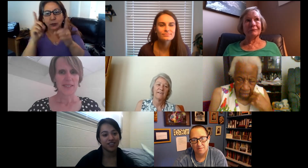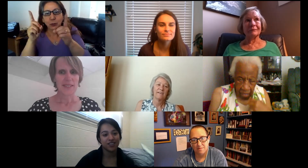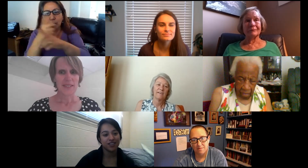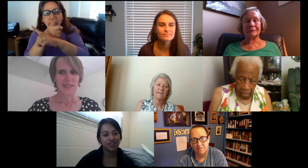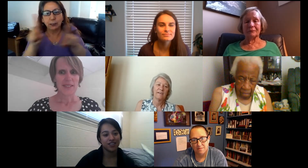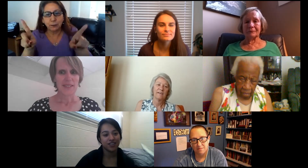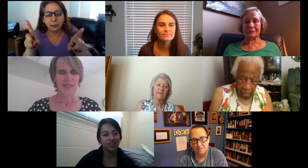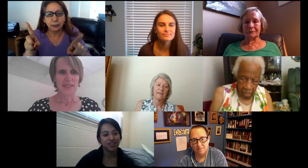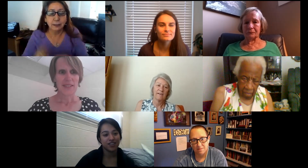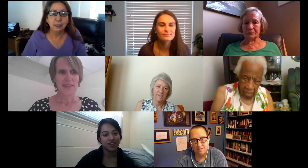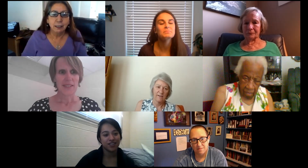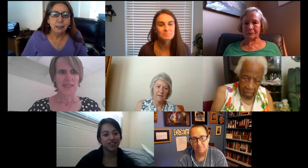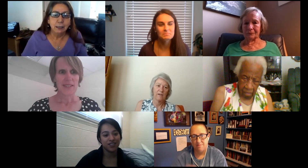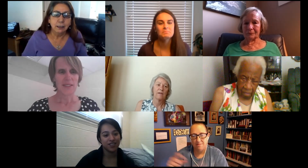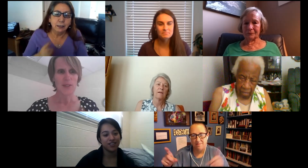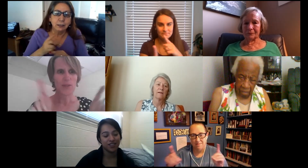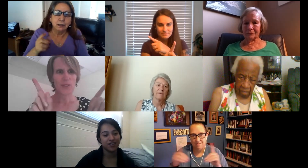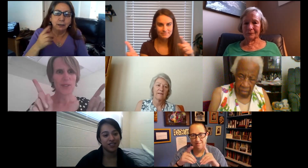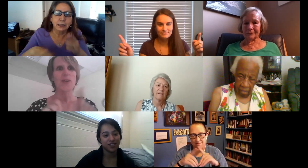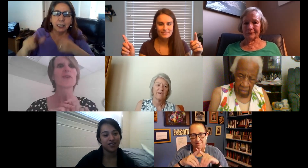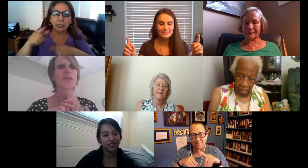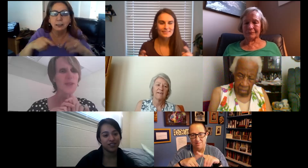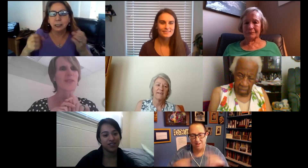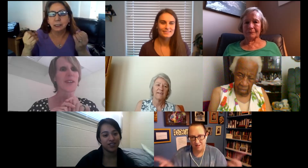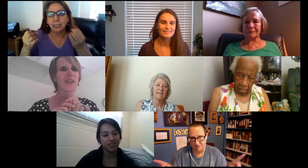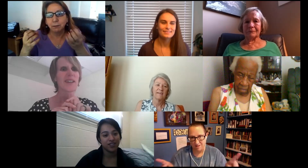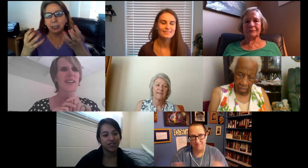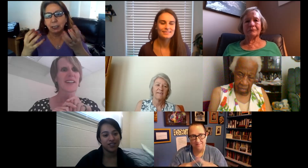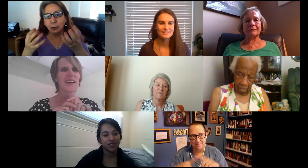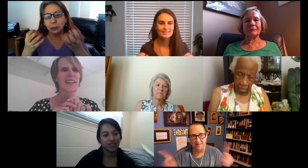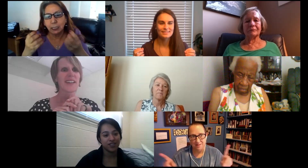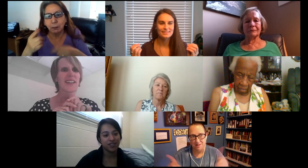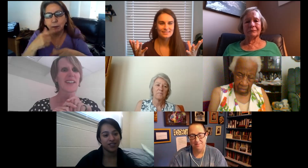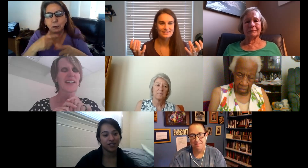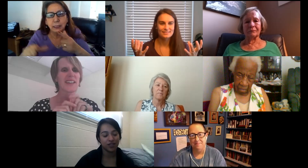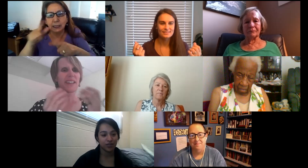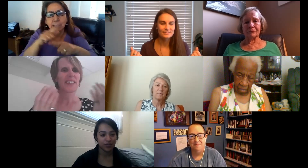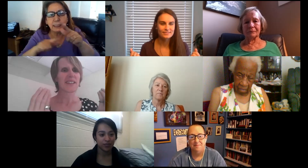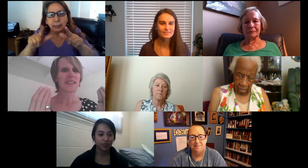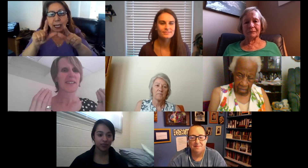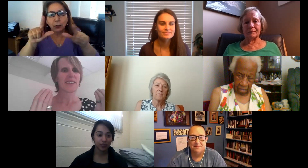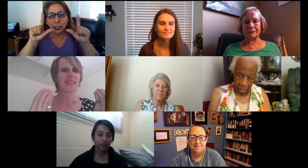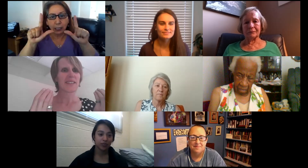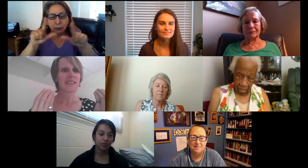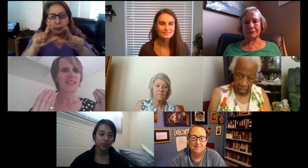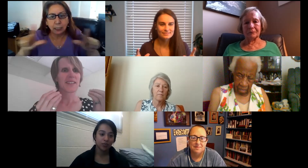2 Ds, different. And sign is just sign. Now they use sign before. This is language, L,